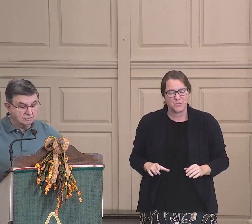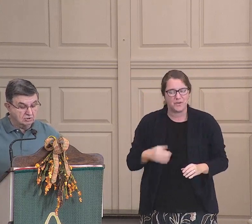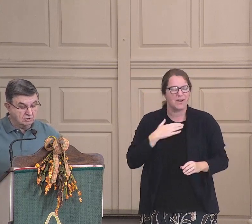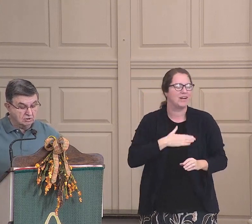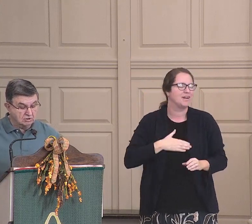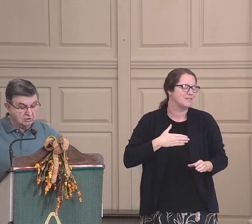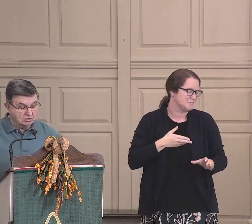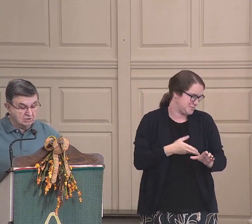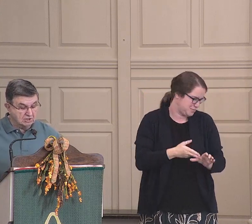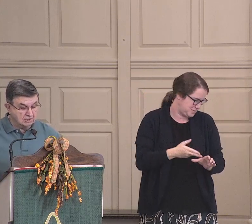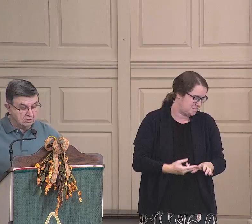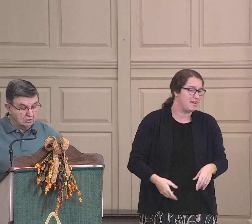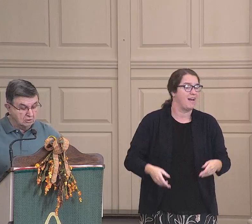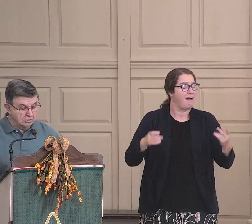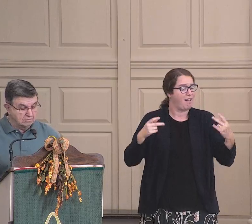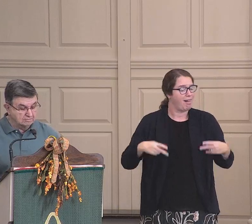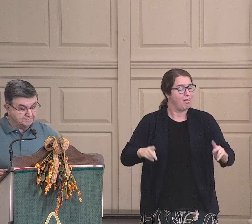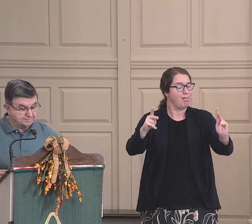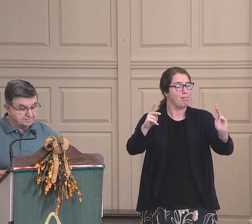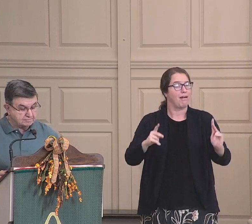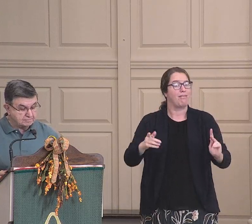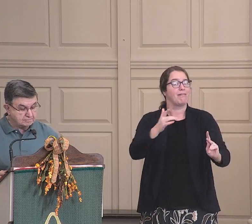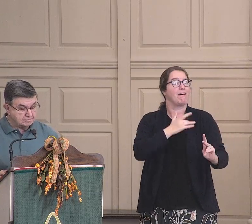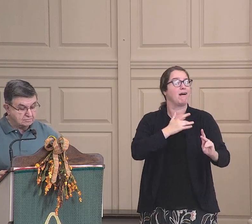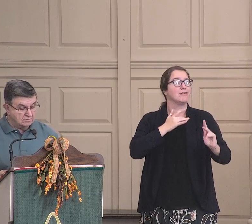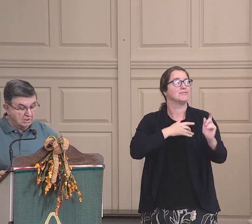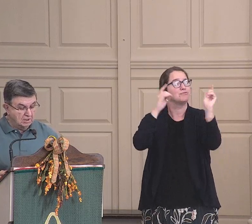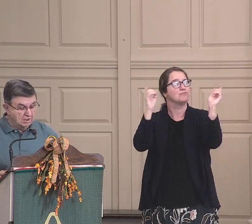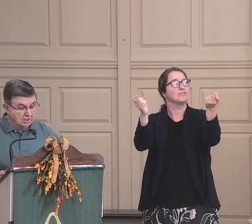hearts rejoice who seek the Lord.